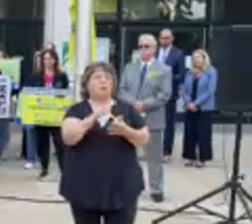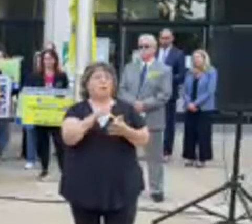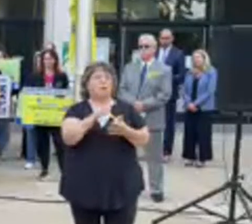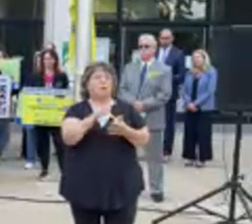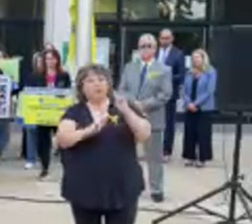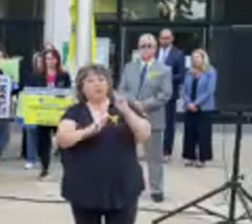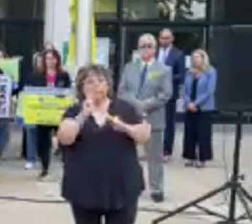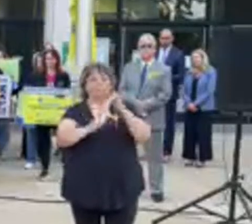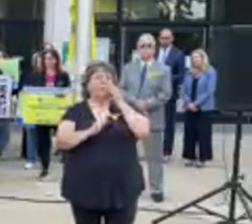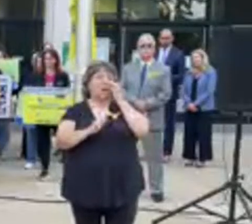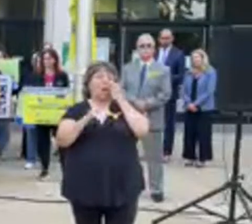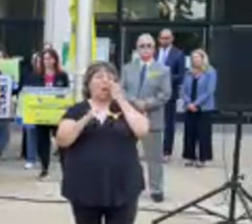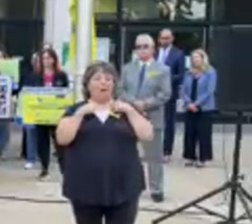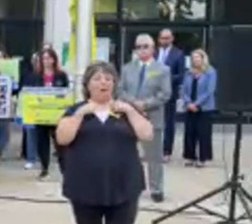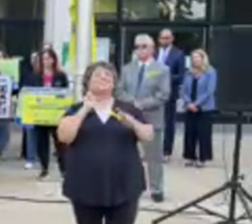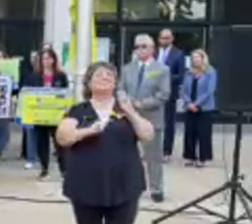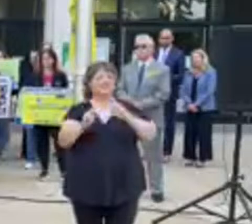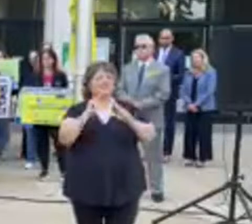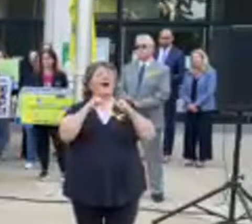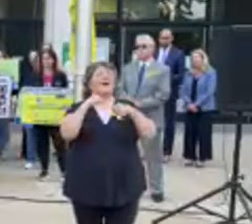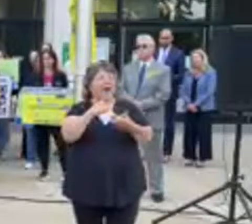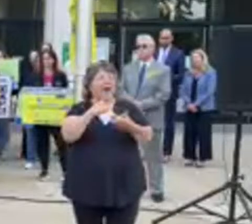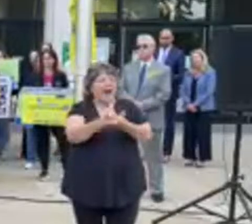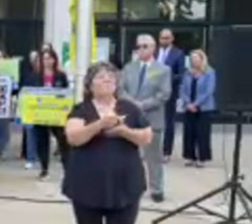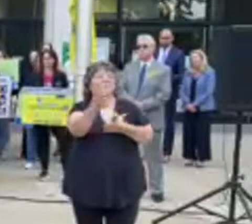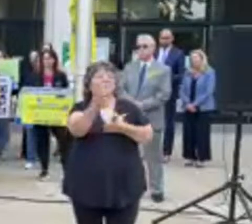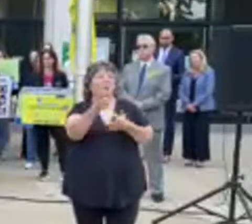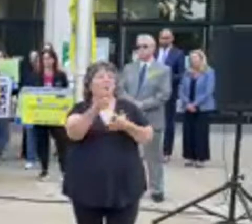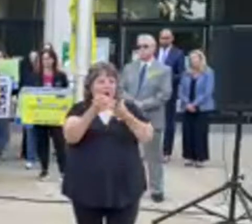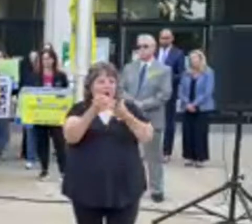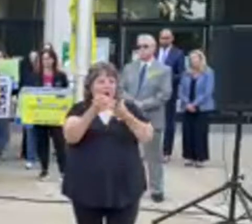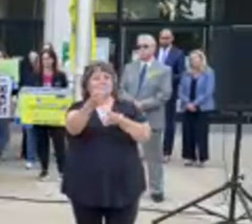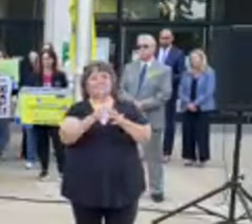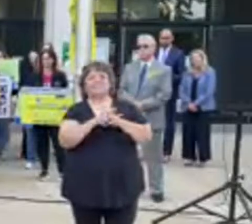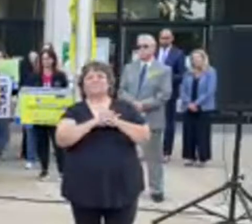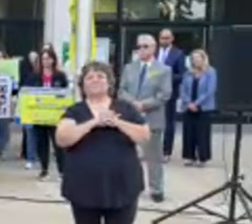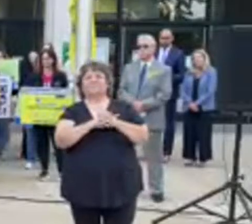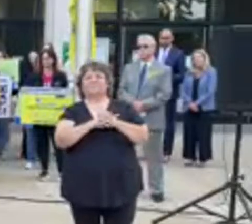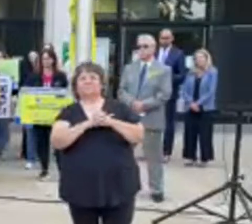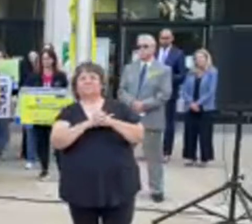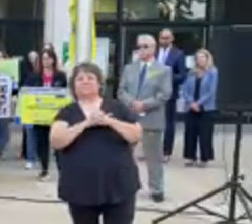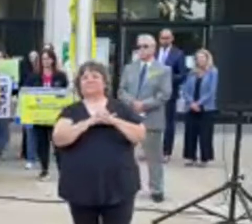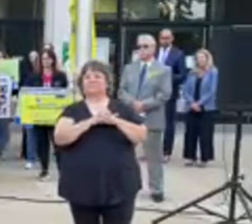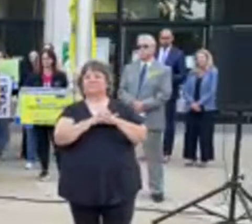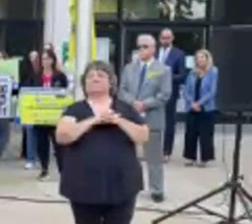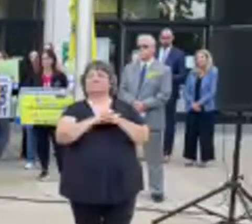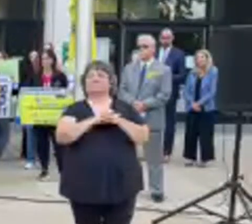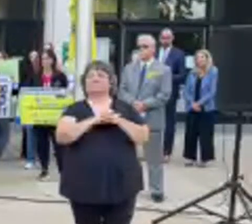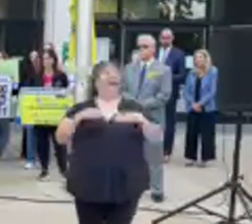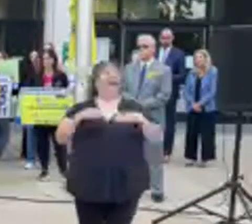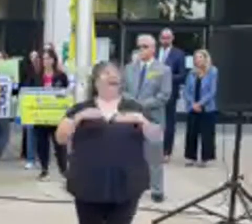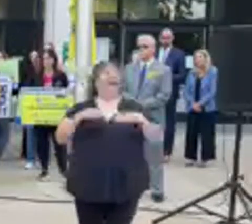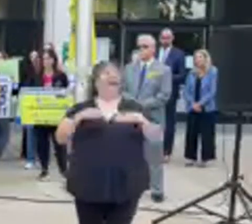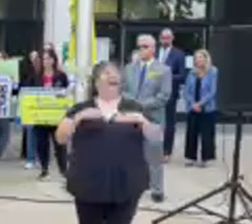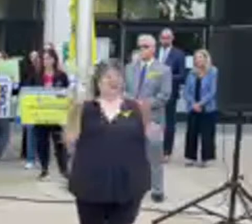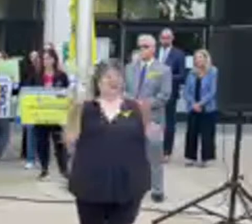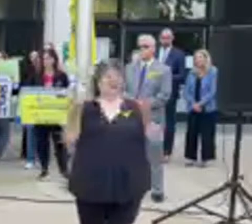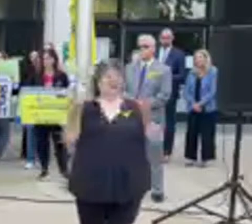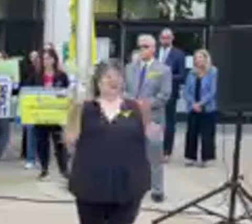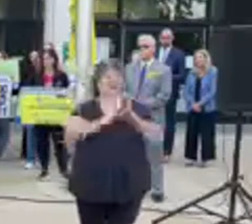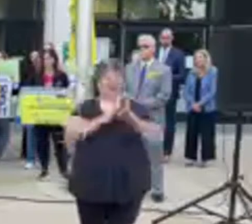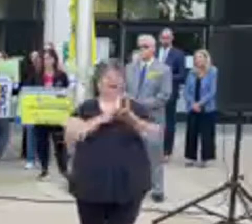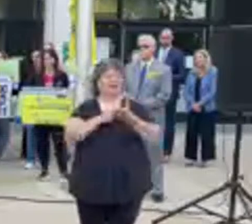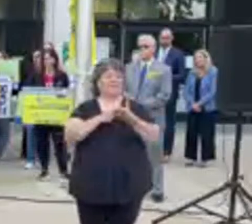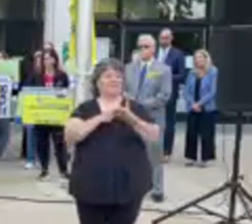somebody, because there are people that can help you and want to help you. So we're all very happy to be a part